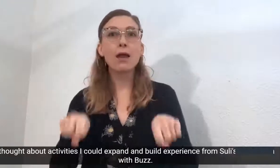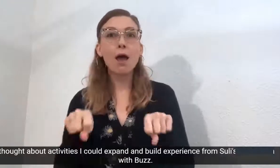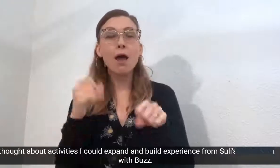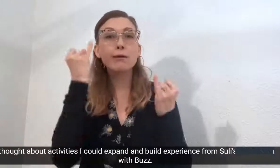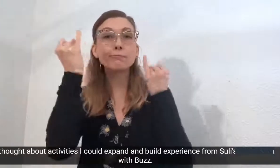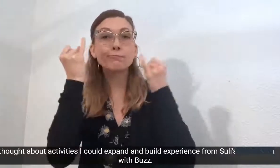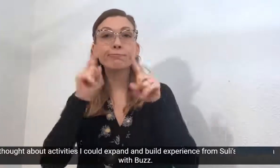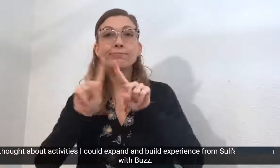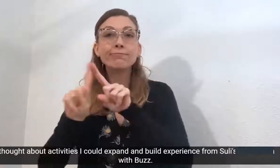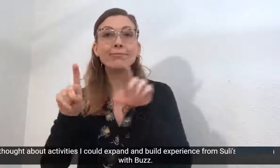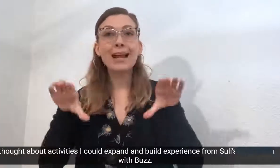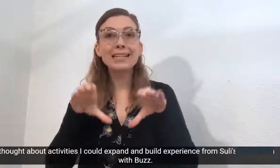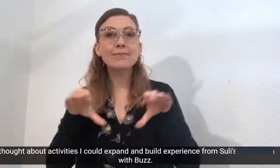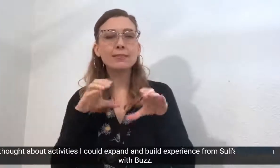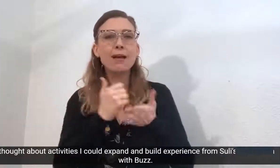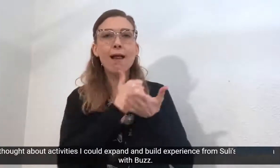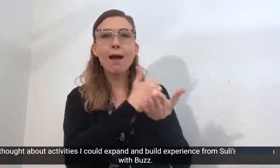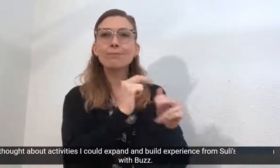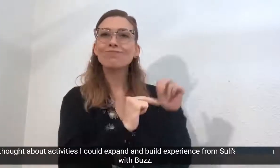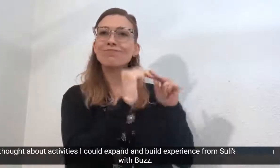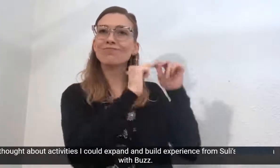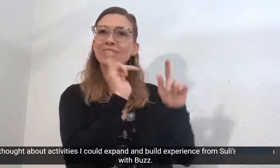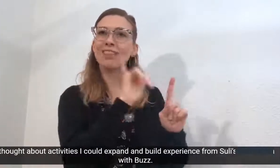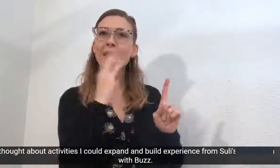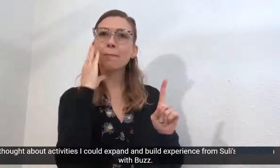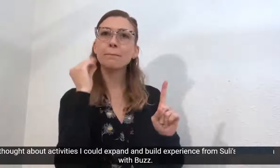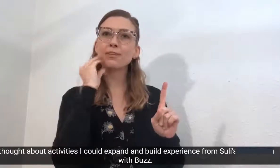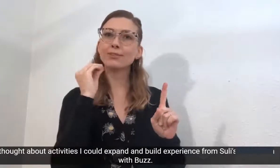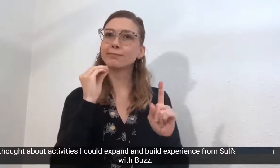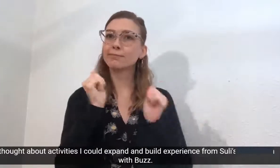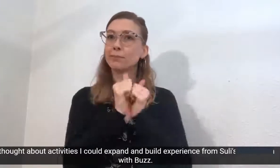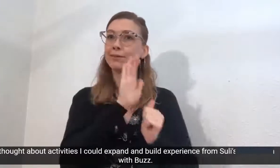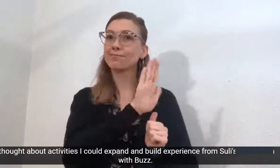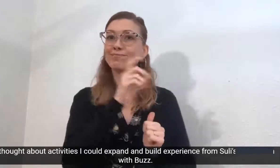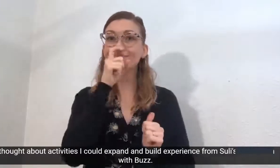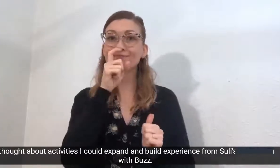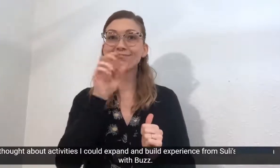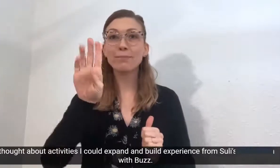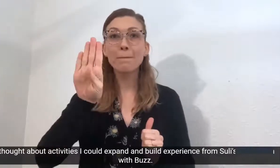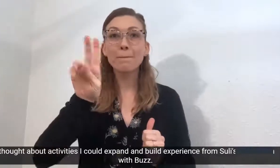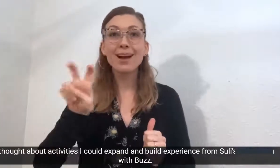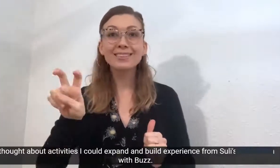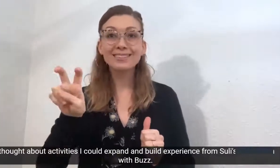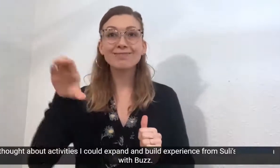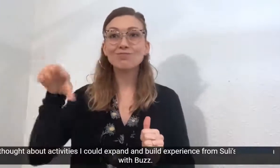I thought about activities I could expand and build experience from Sully's interaction with Buzz.